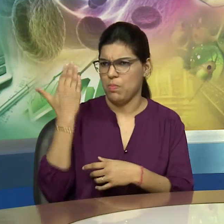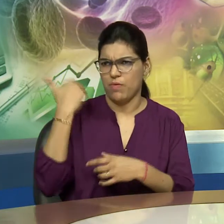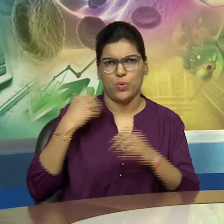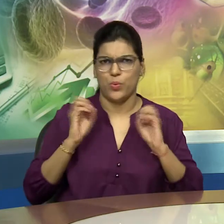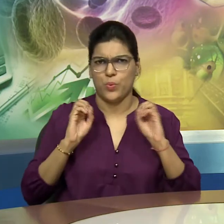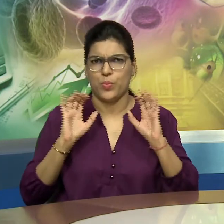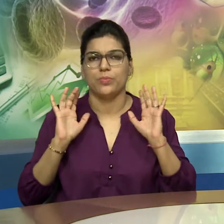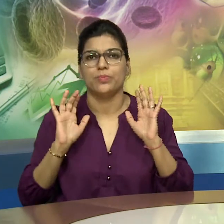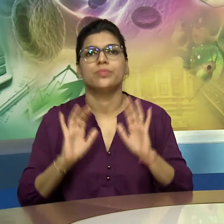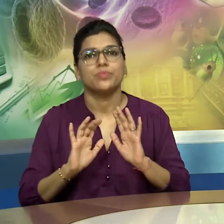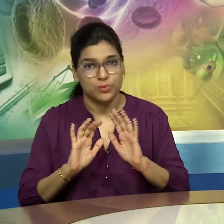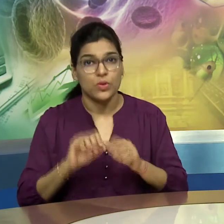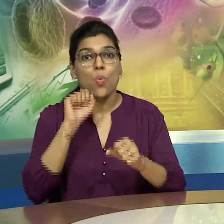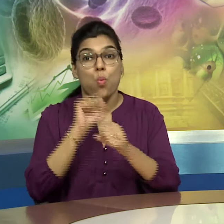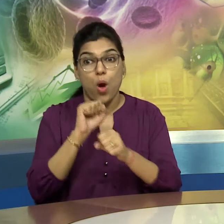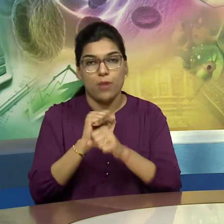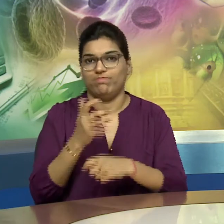play, like I didn't play, then